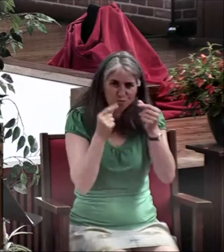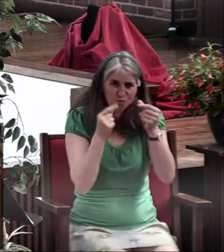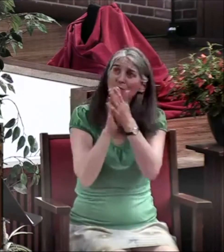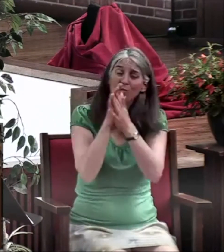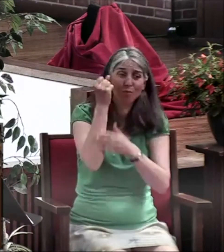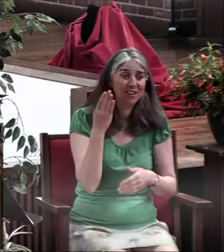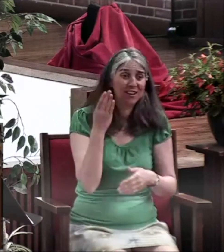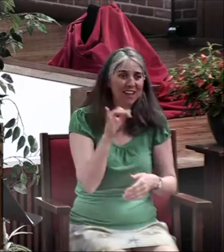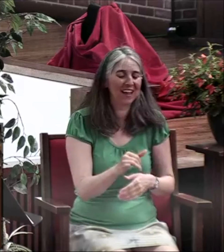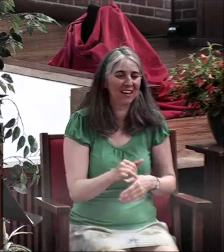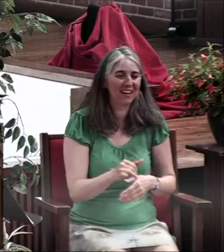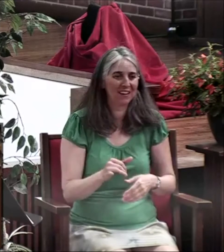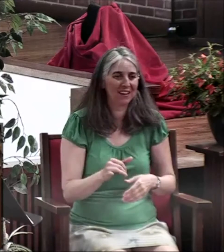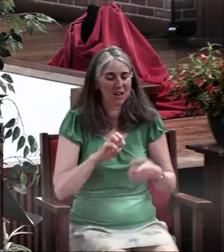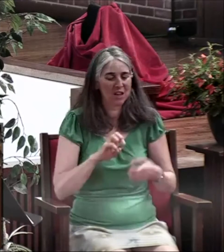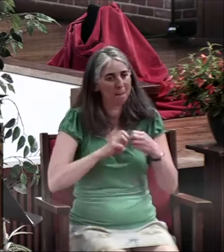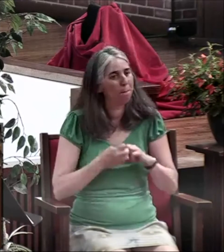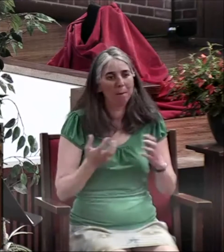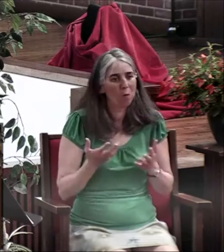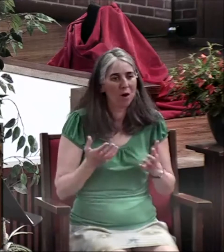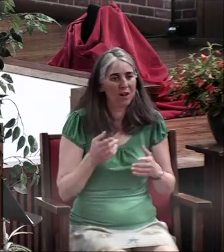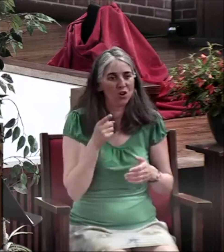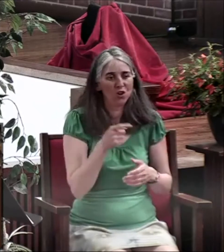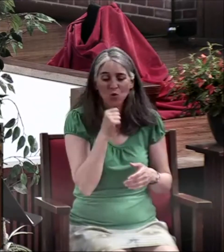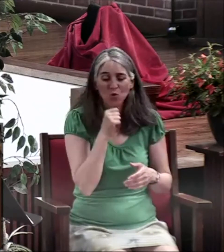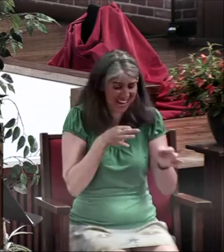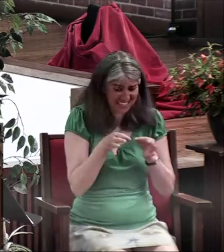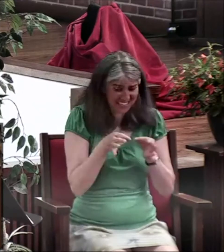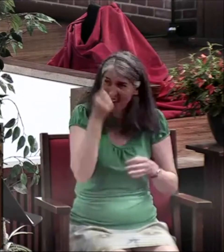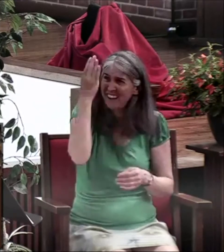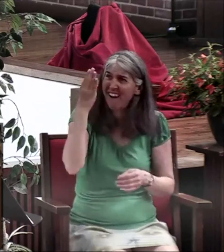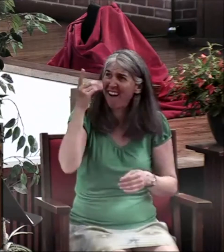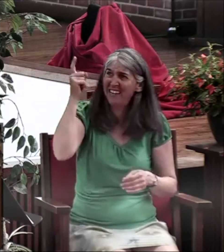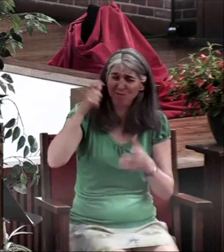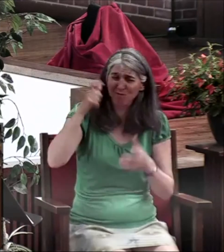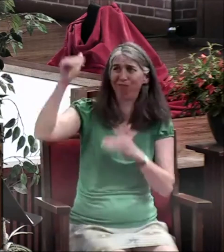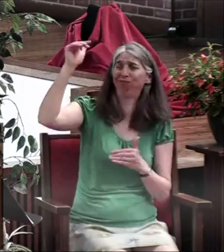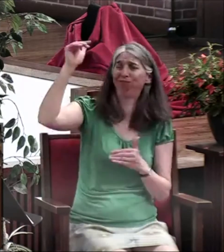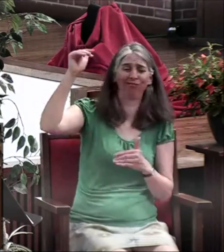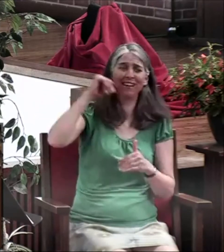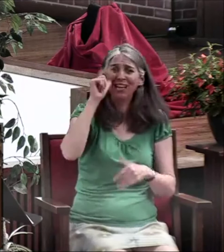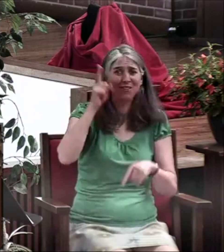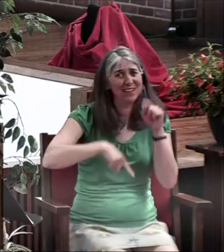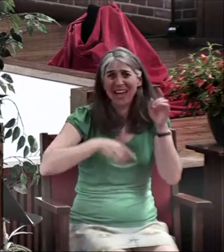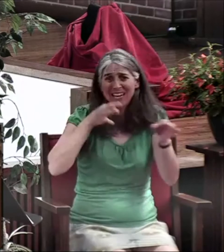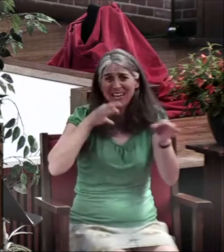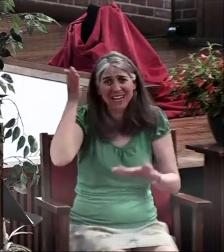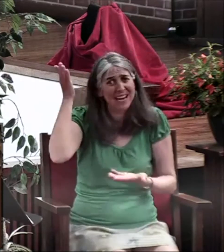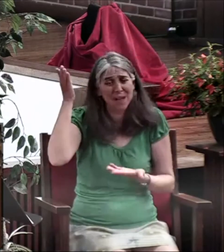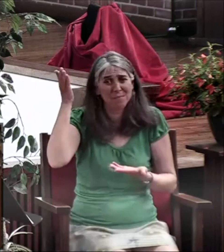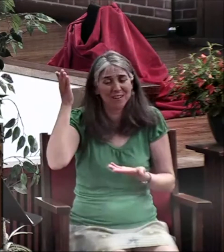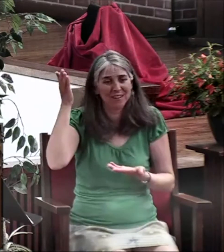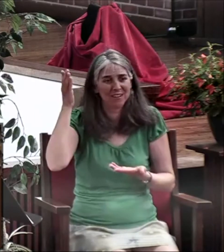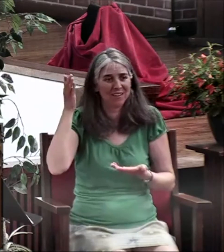God. The problem is, you can't explain God. You can't. It